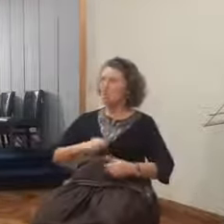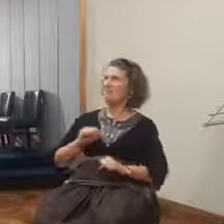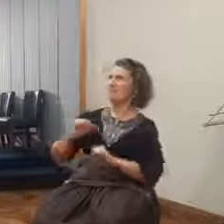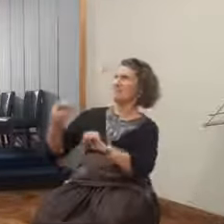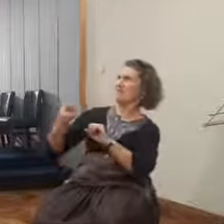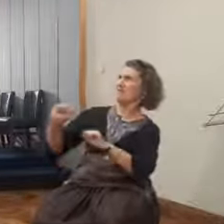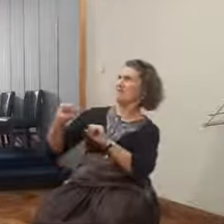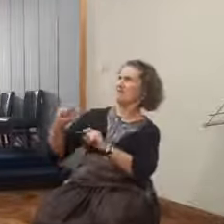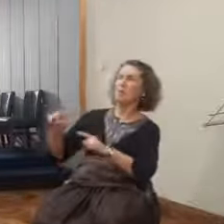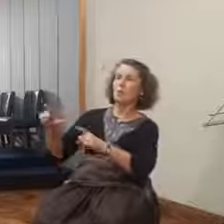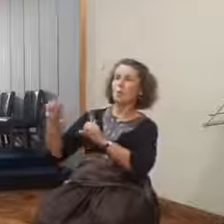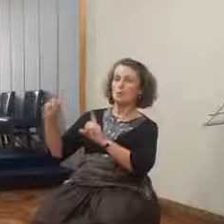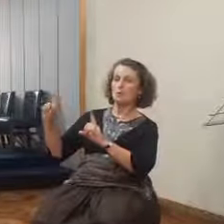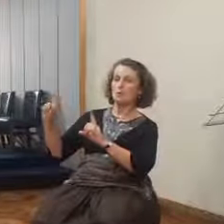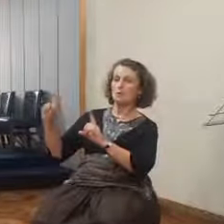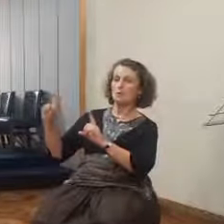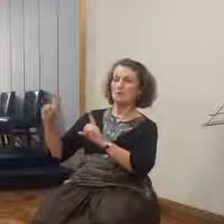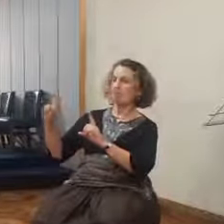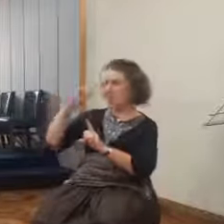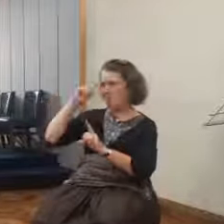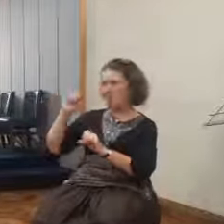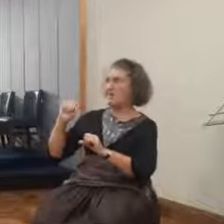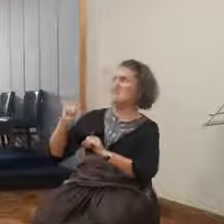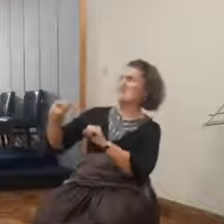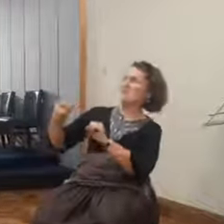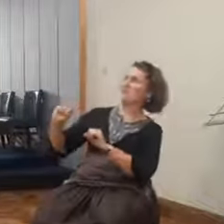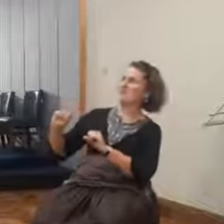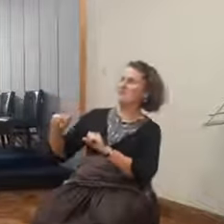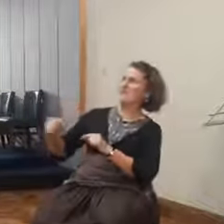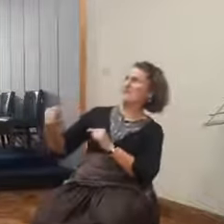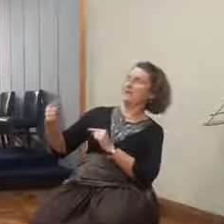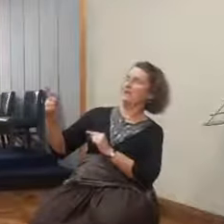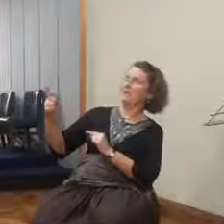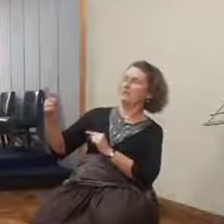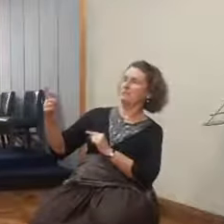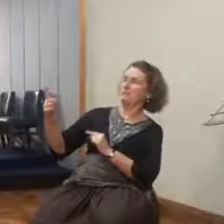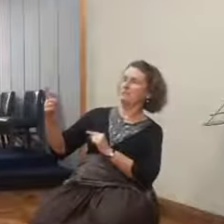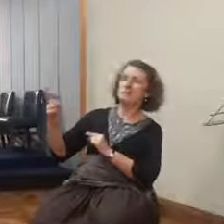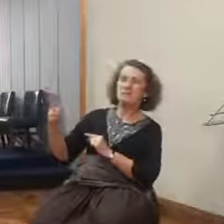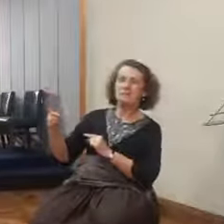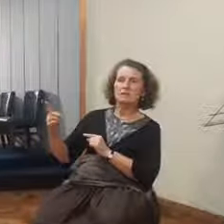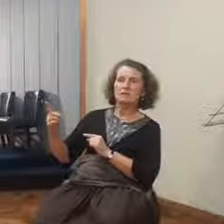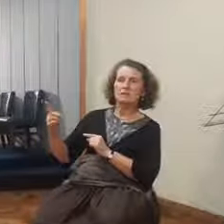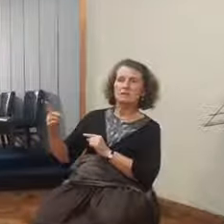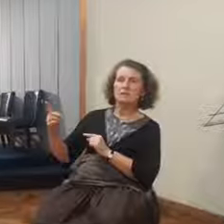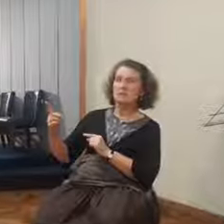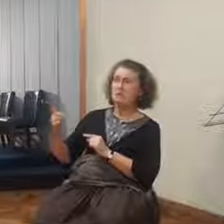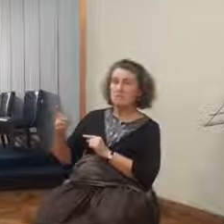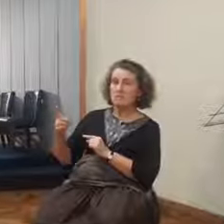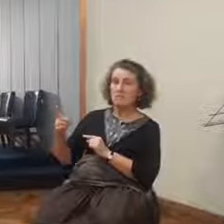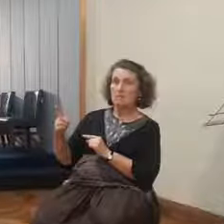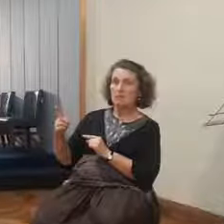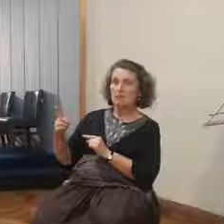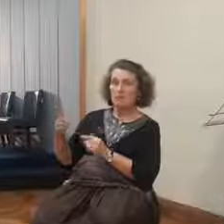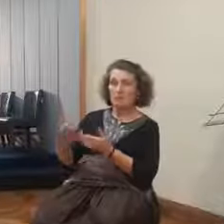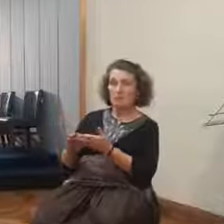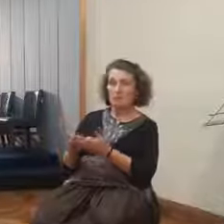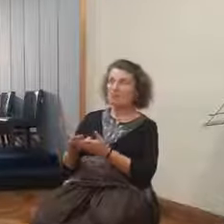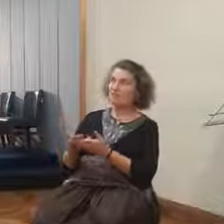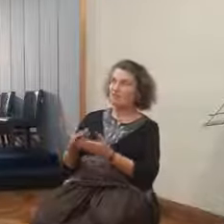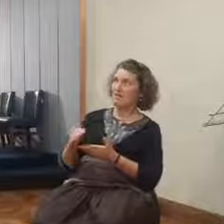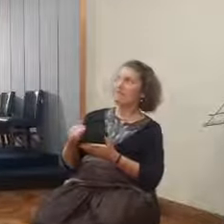trust if we seek to oppose the things of God, nothing will deliver us. There's no